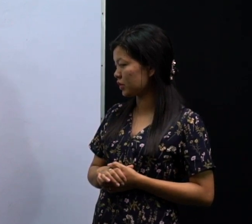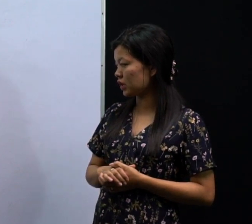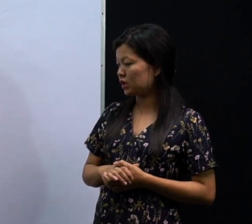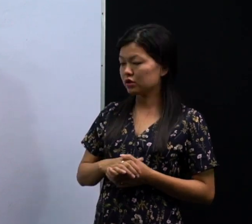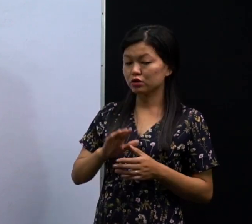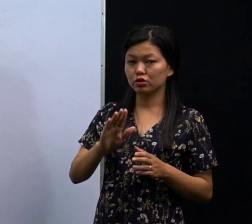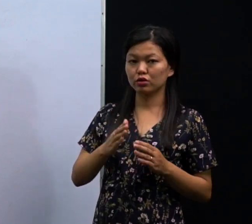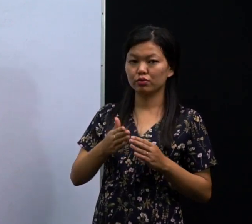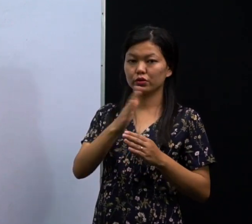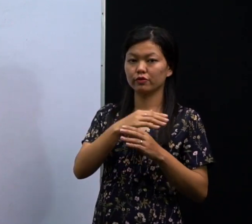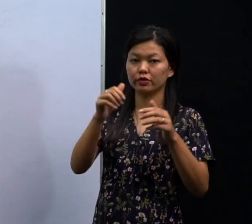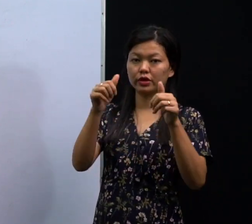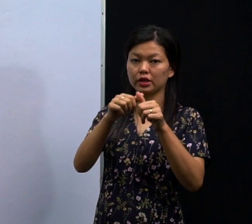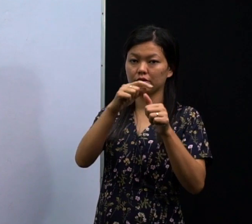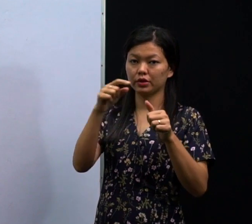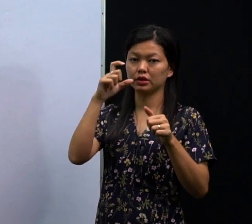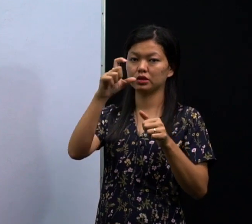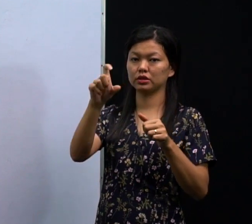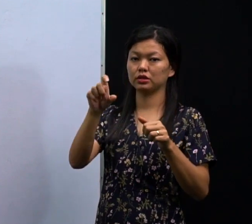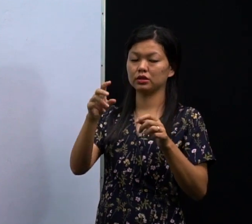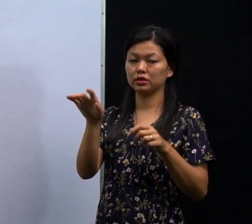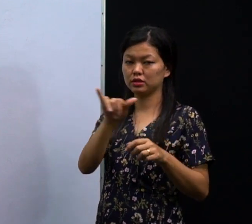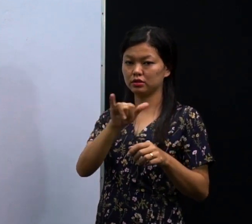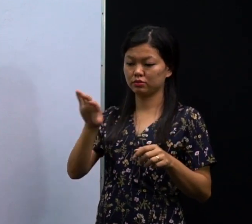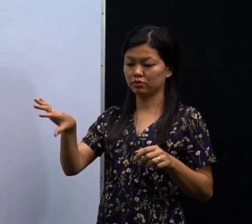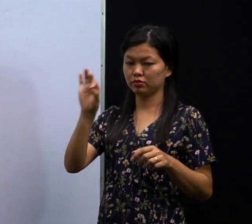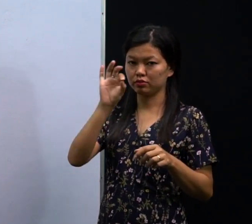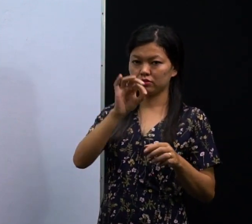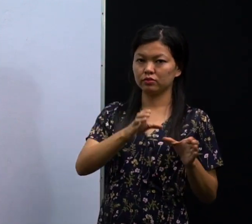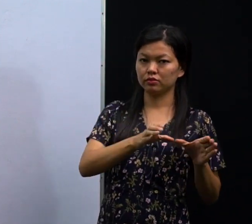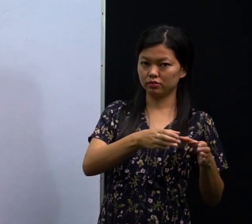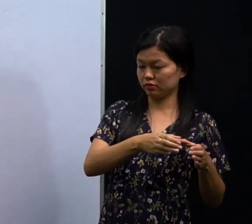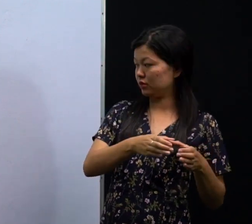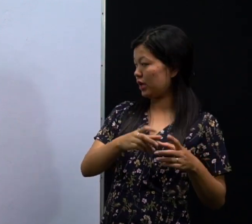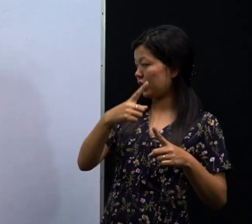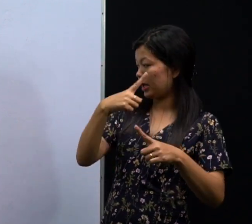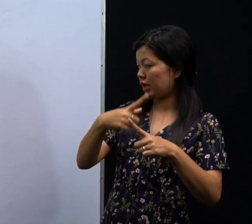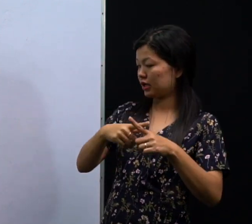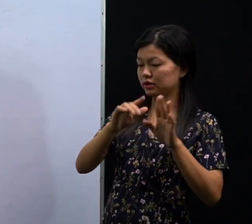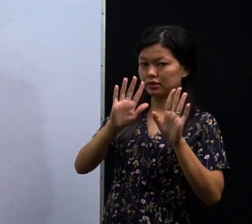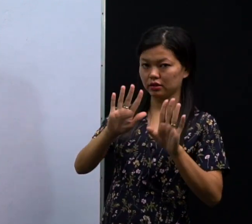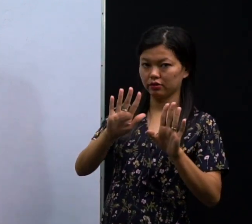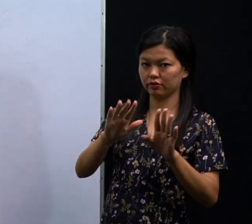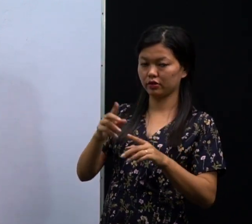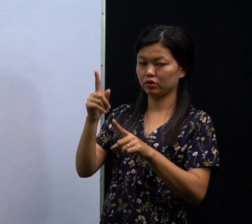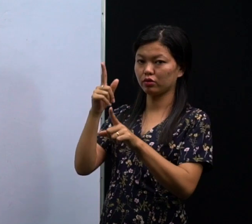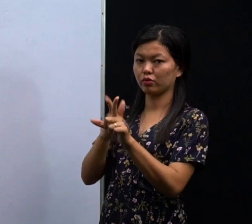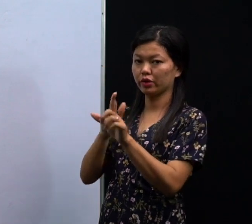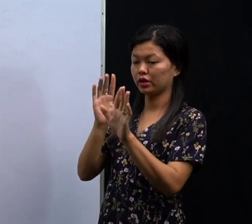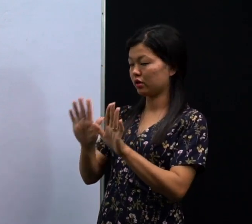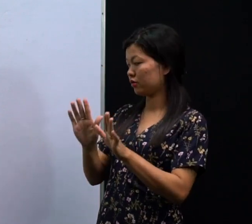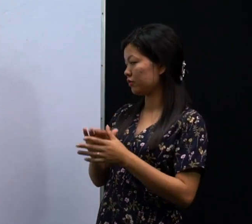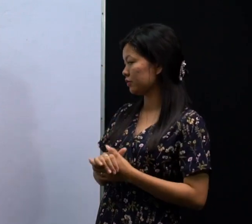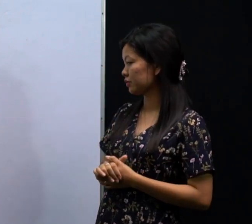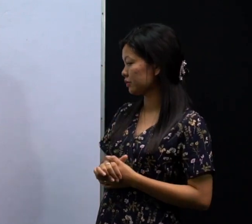x. Again plus sign. You take in common. This will not be there. That means just like this. You can imagine like